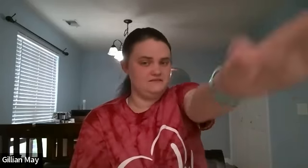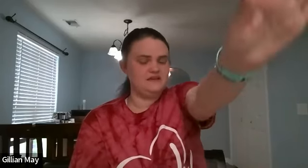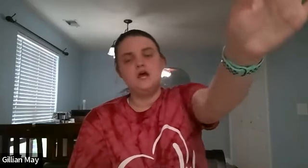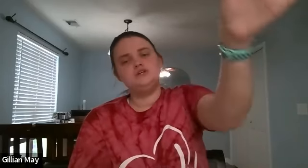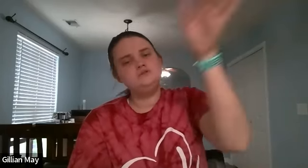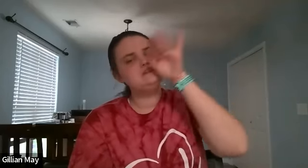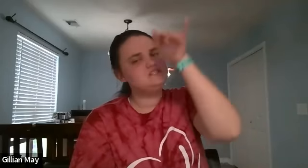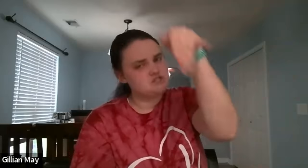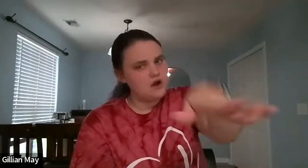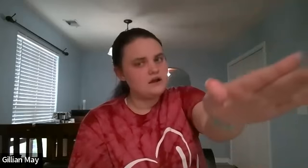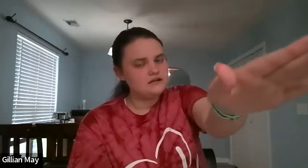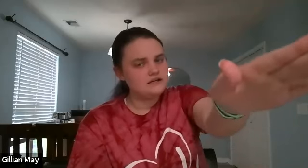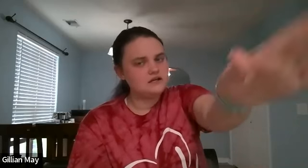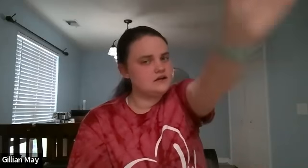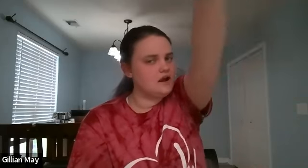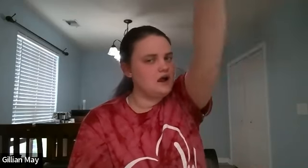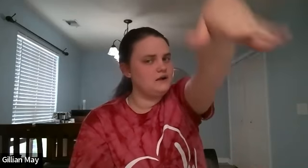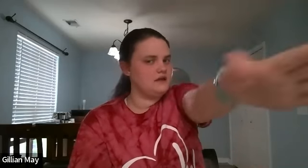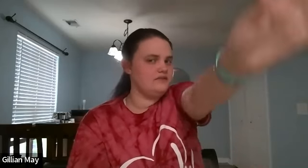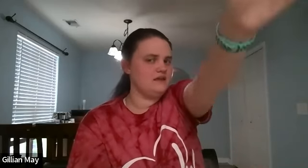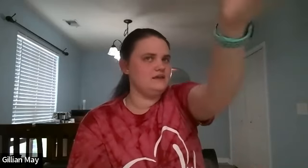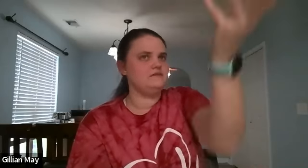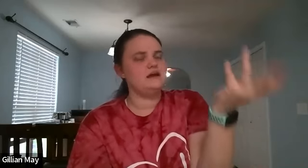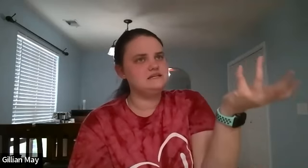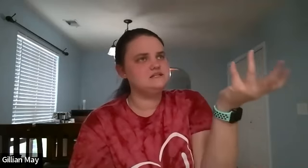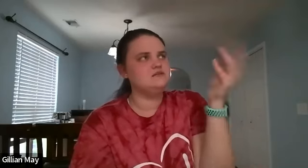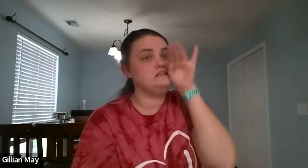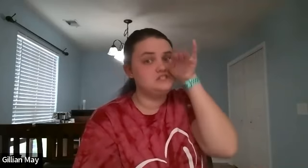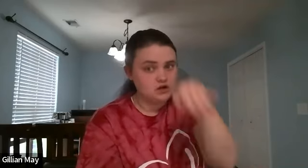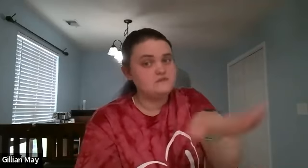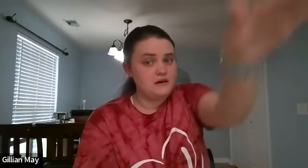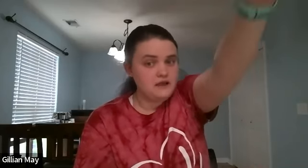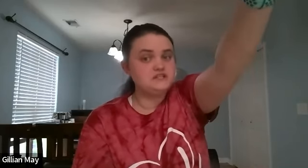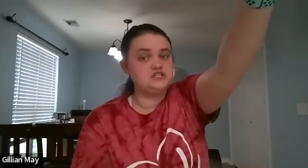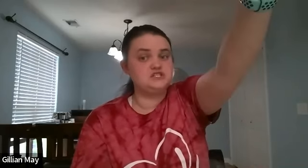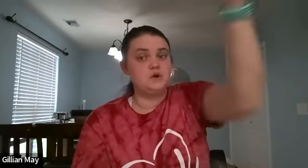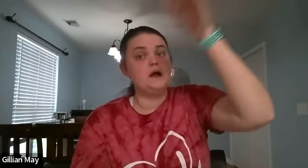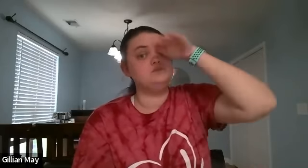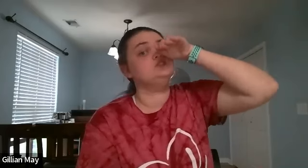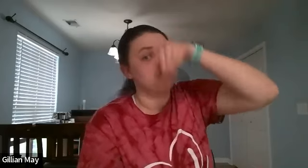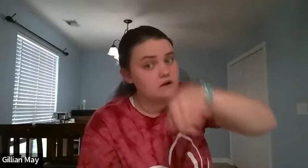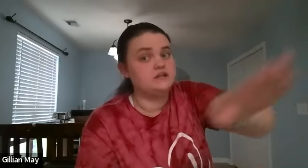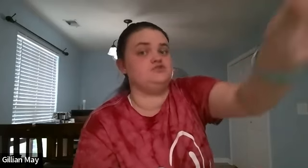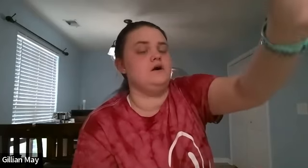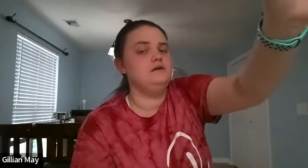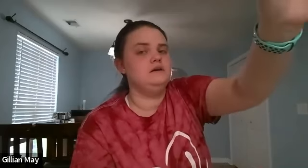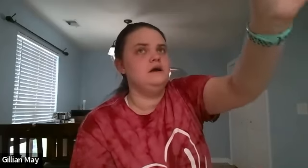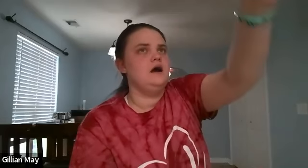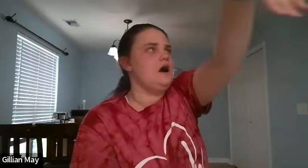Elephant. You can start here, and then I start that way just to show I'm starting a trunk.